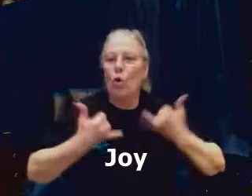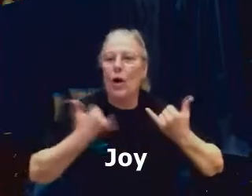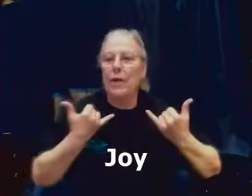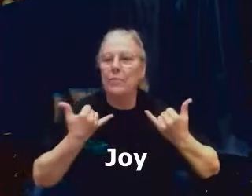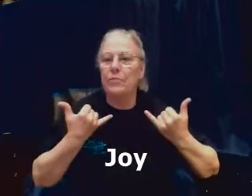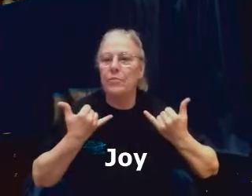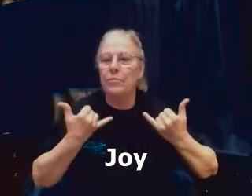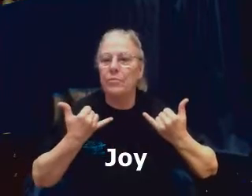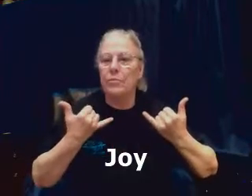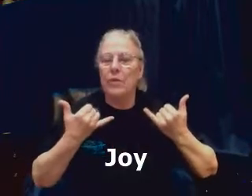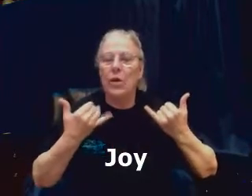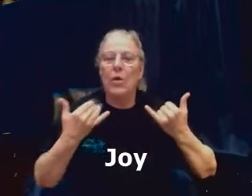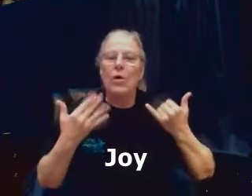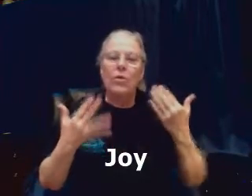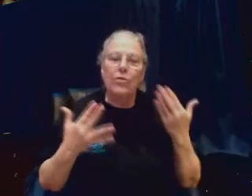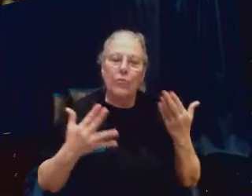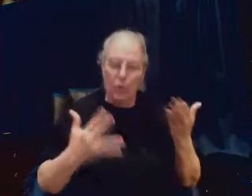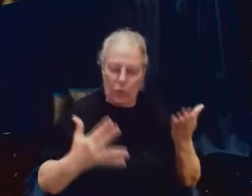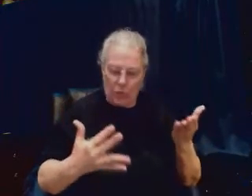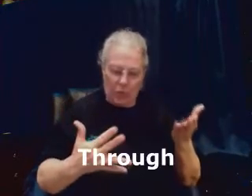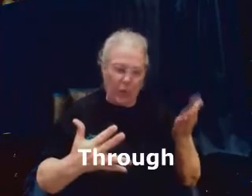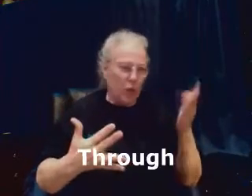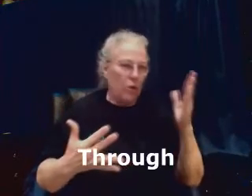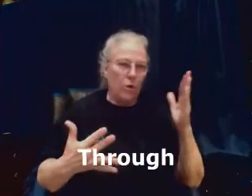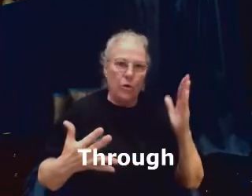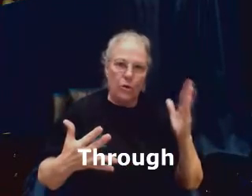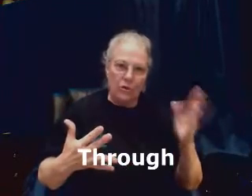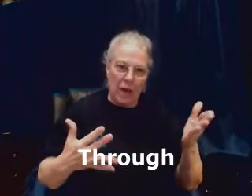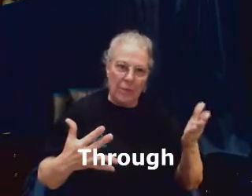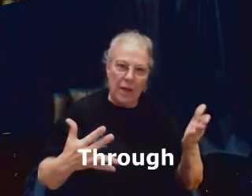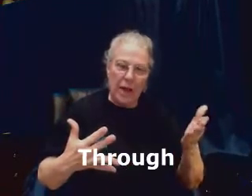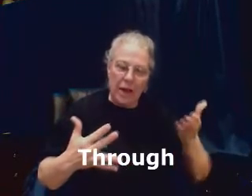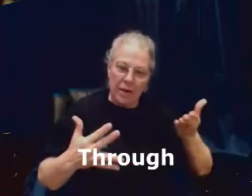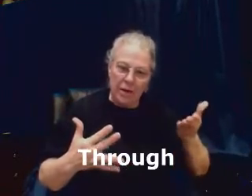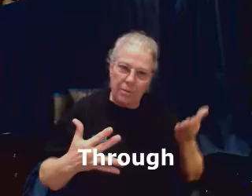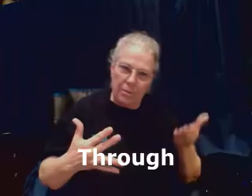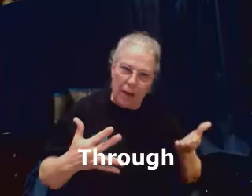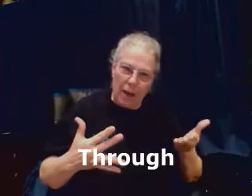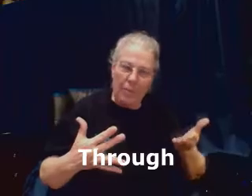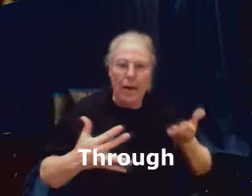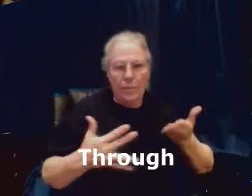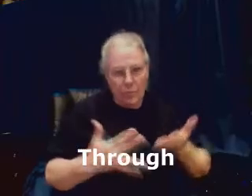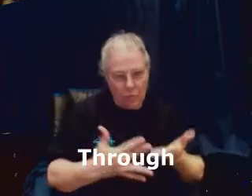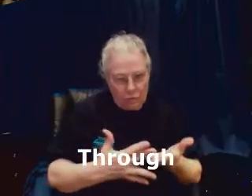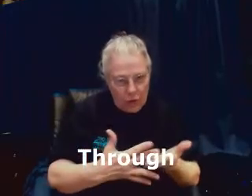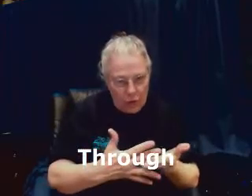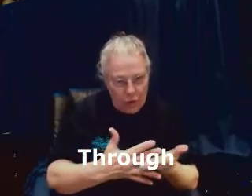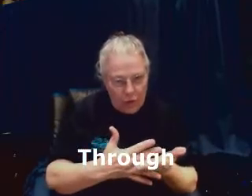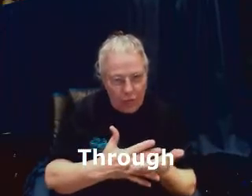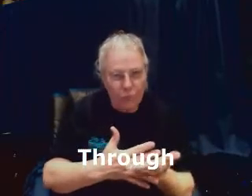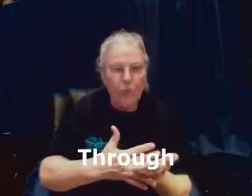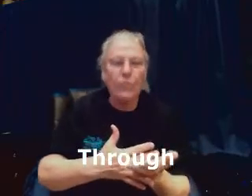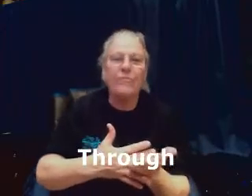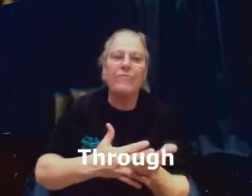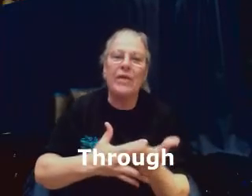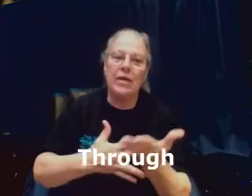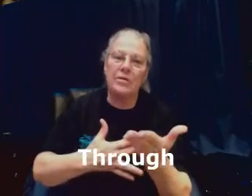joy. Through, your dominant hand, palm up, goes through the fingers